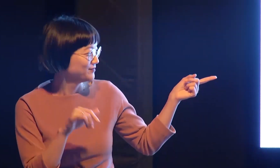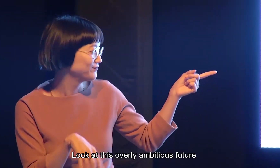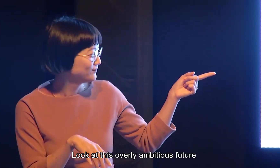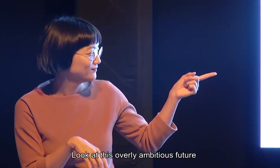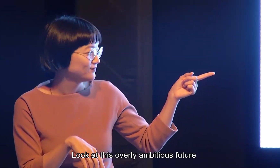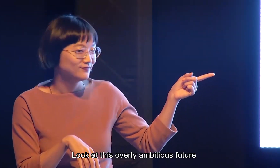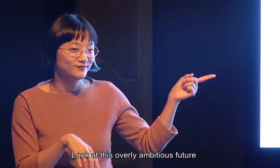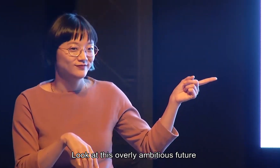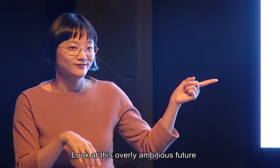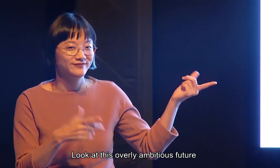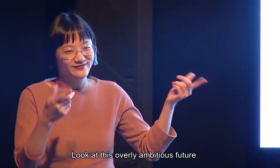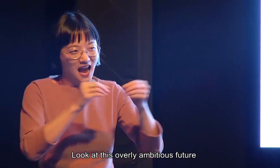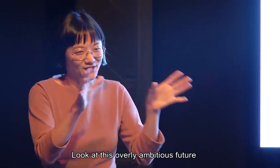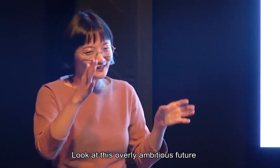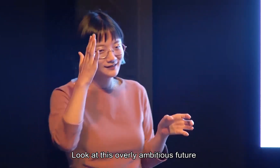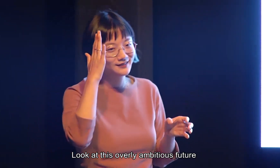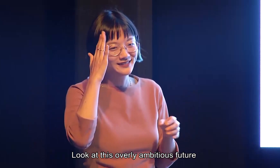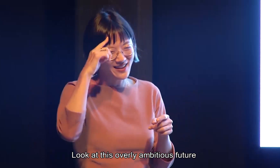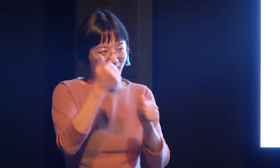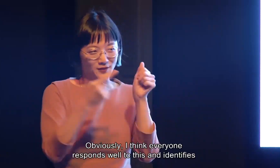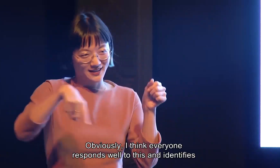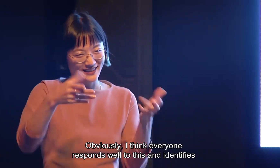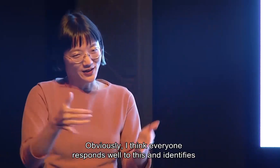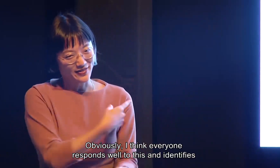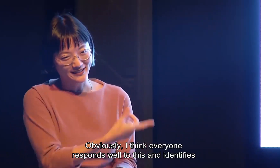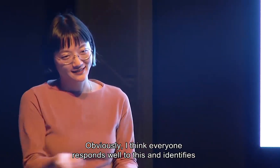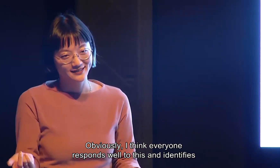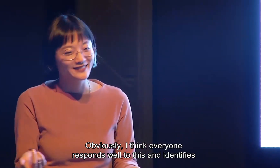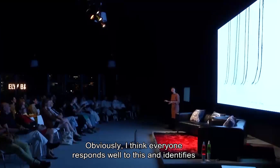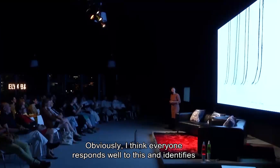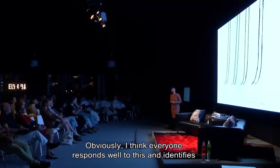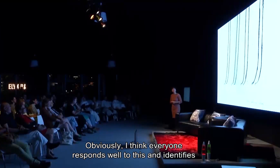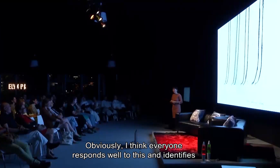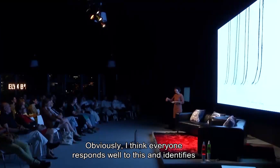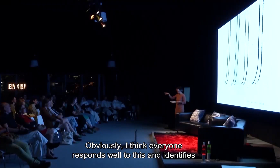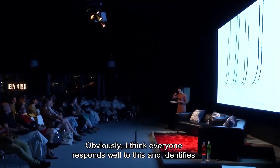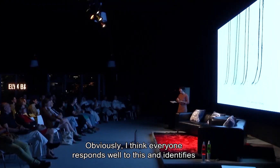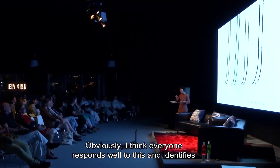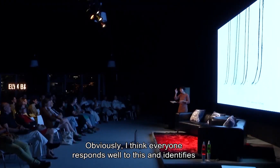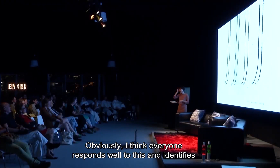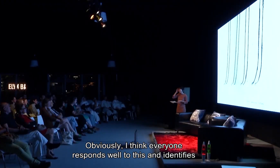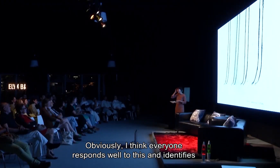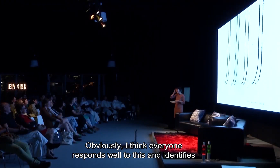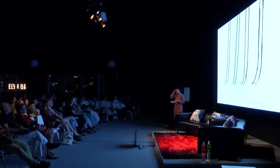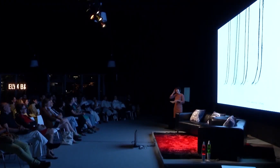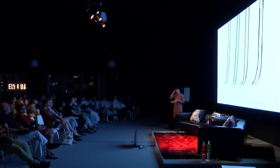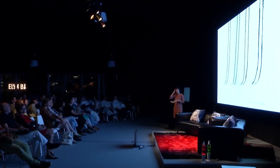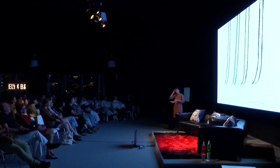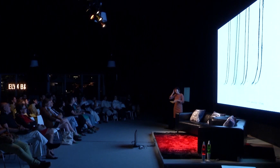Look at this overly ambitious future. Obviously, I think everyone responds well to this and identifies. This